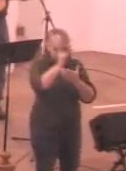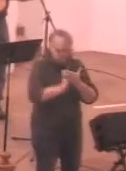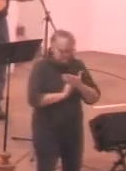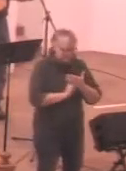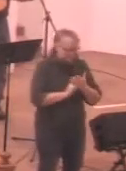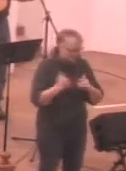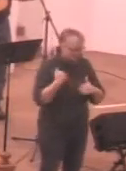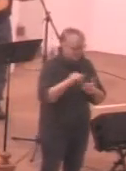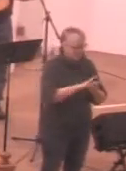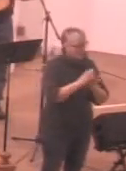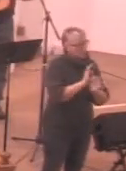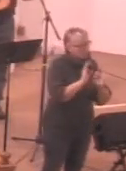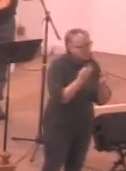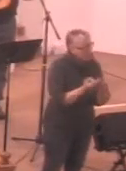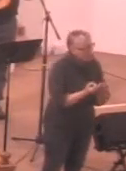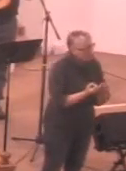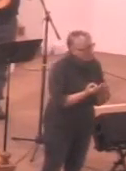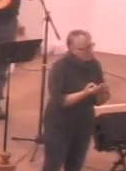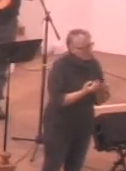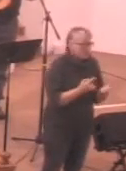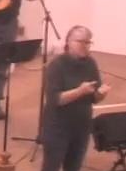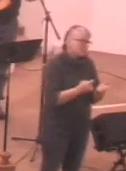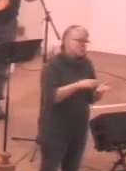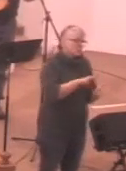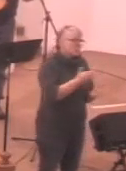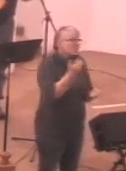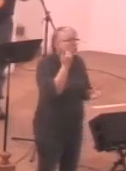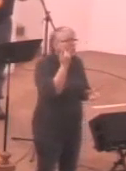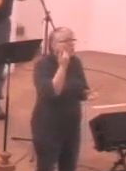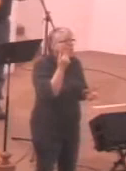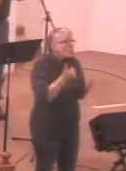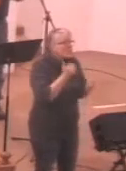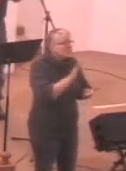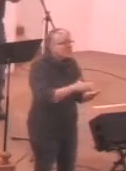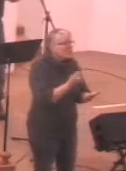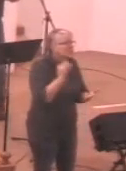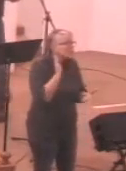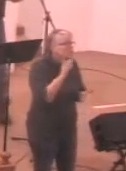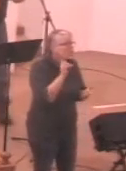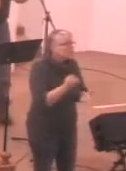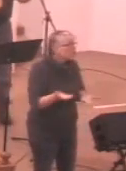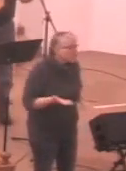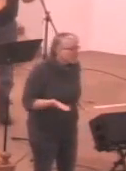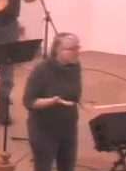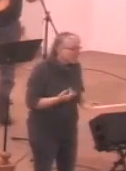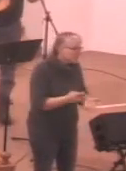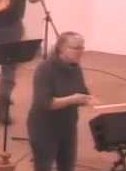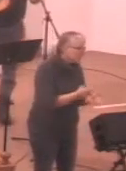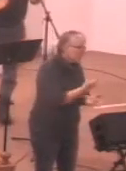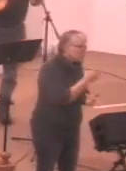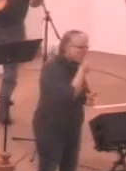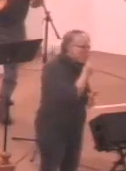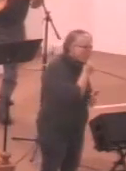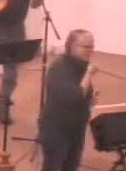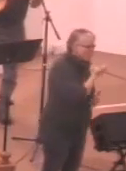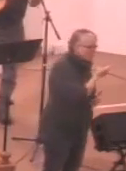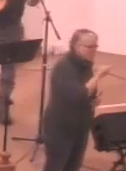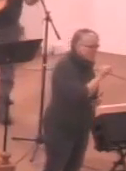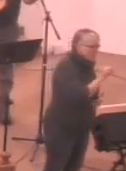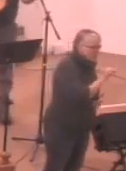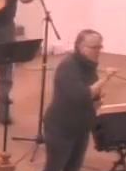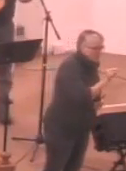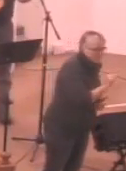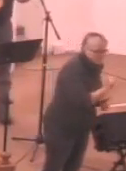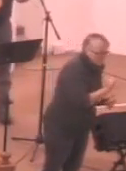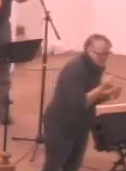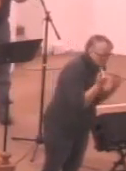one, sometimes we'll do hymns, sometimes you never know what we're going to do up here, right? Now, we don't either. No. But